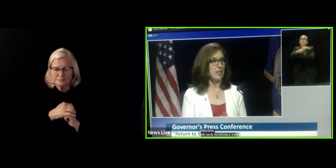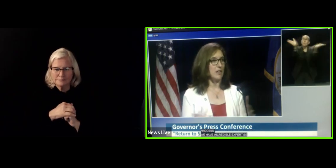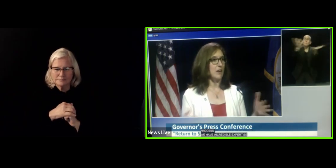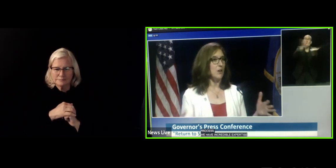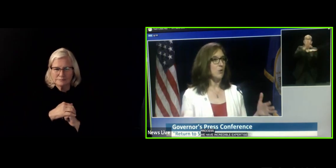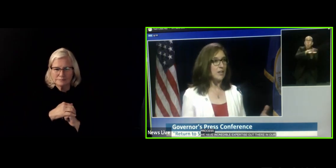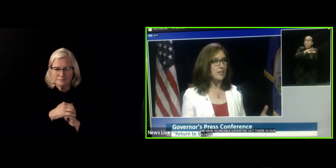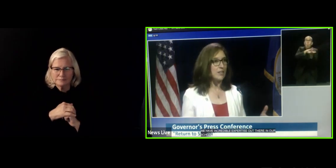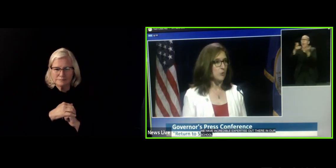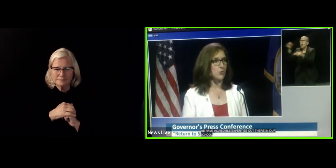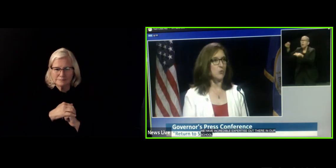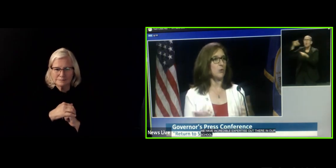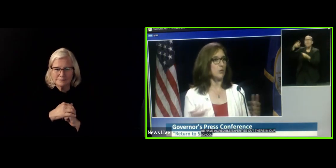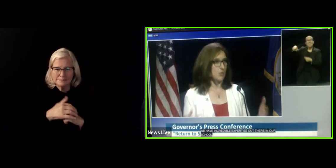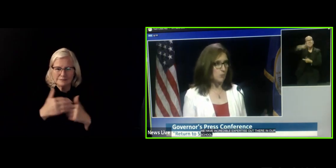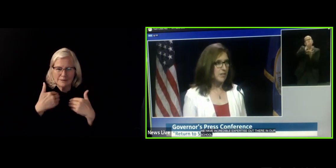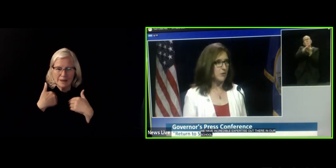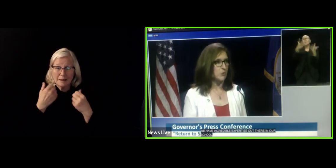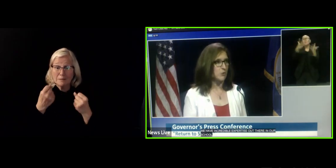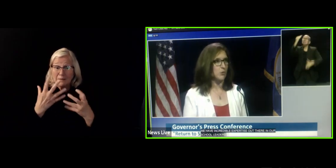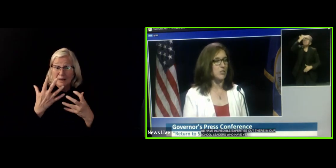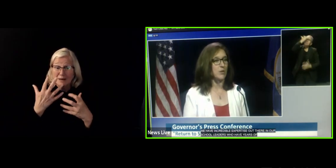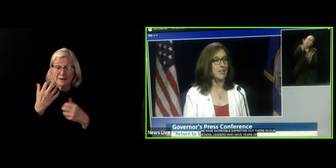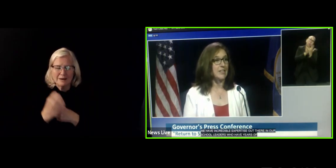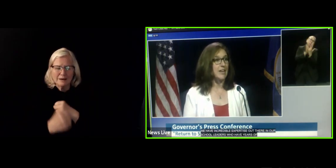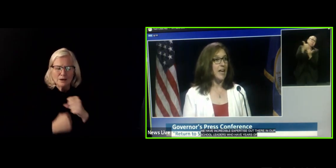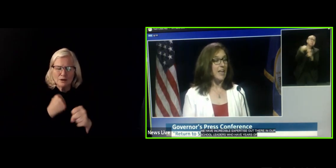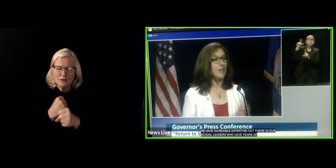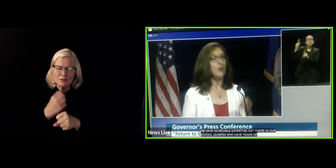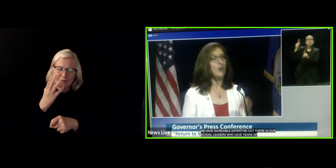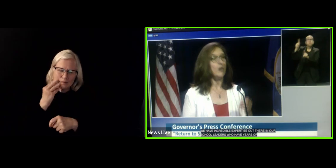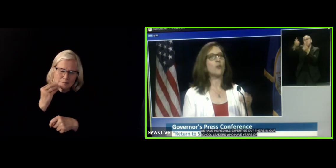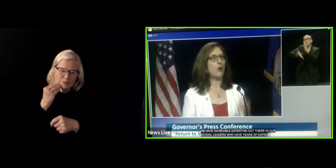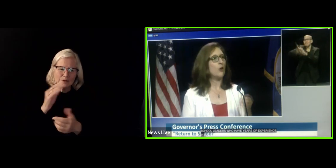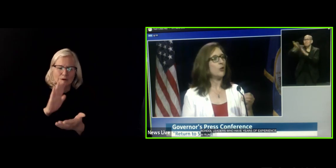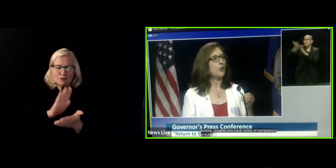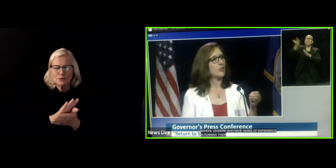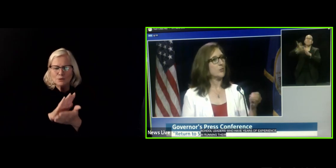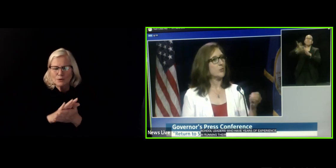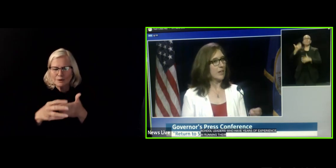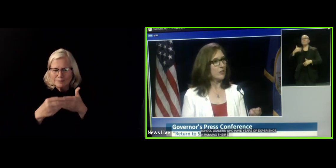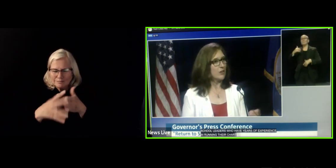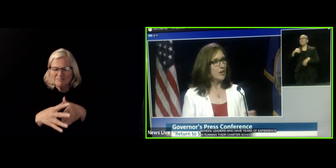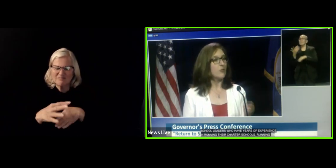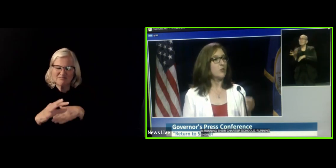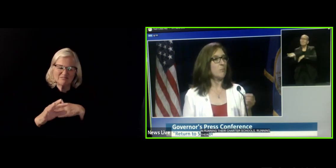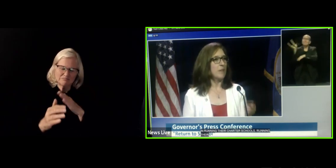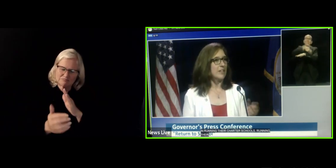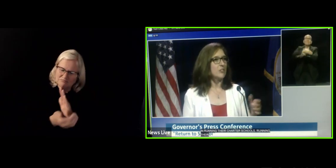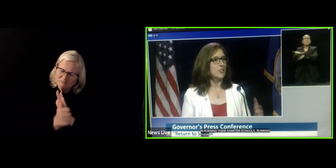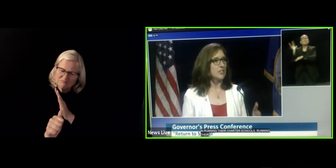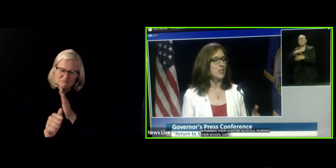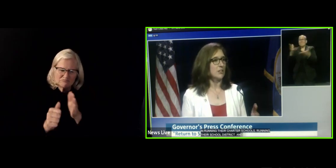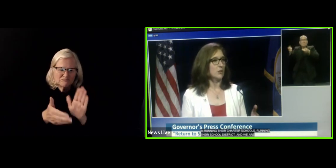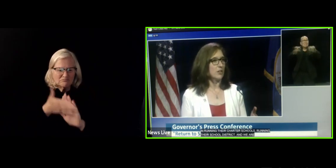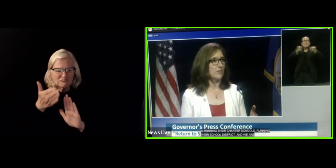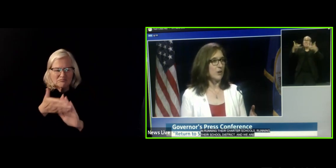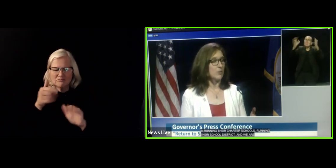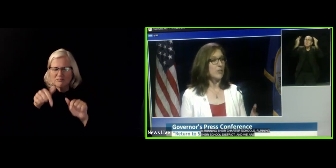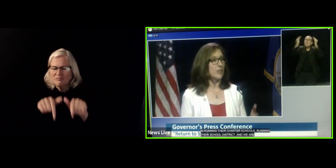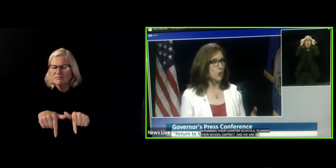in running their charter schools, running their school districts, and we are all learning together how to manage a teaching and